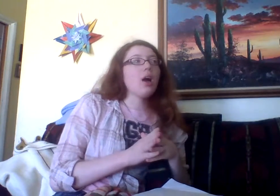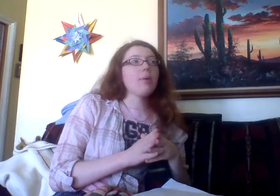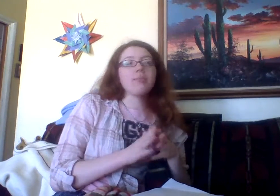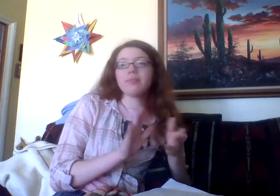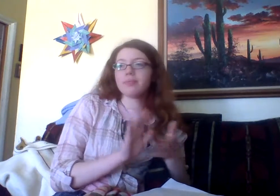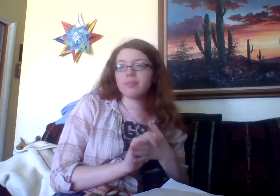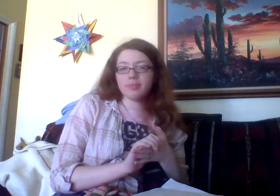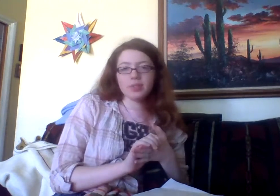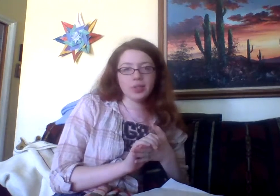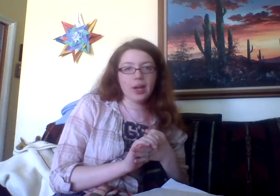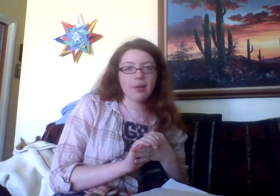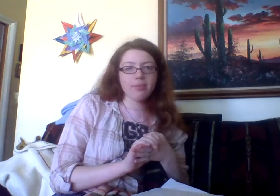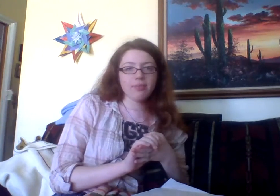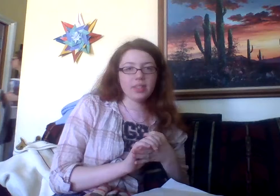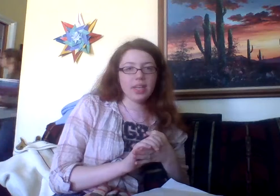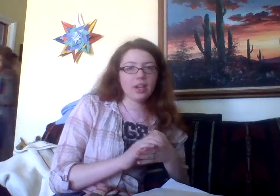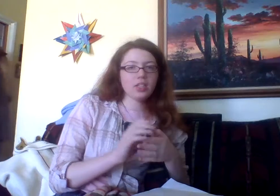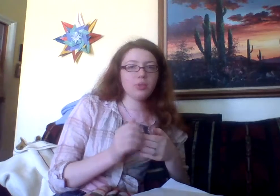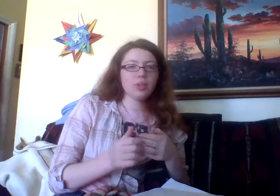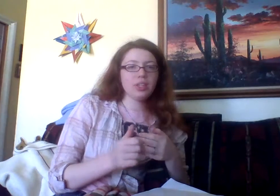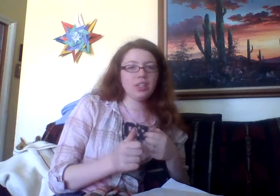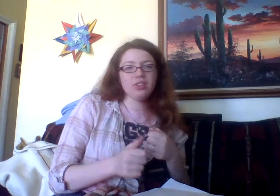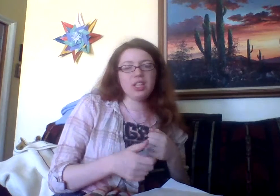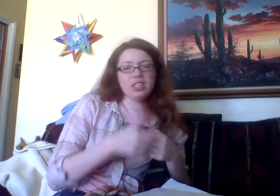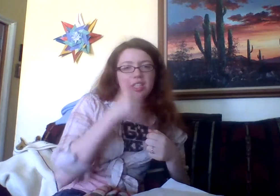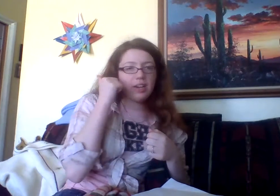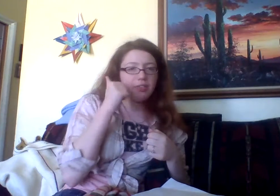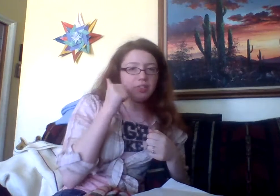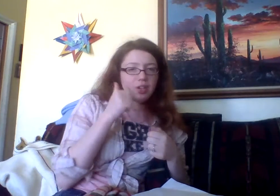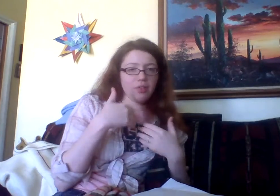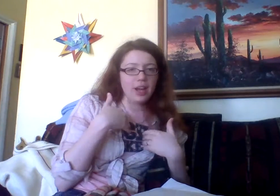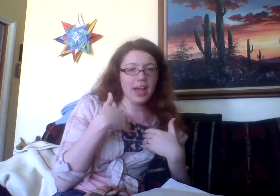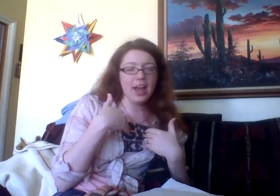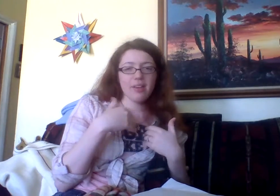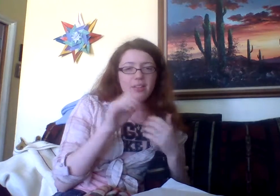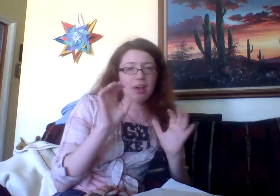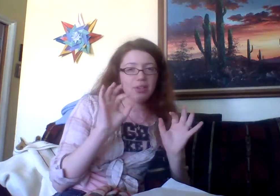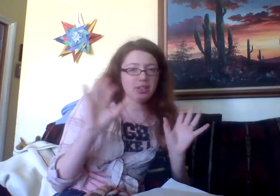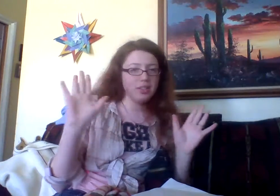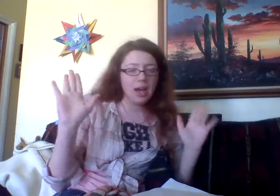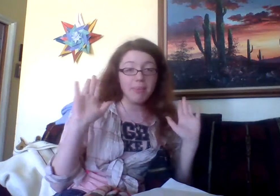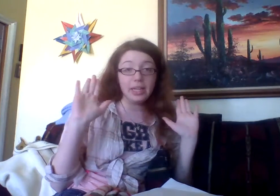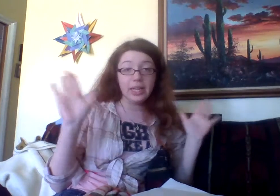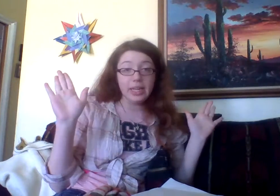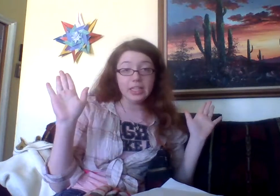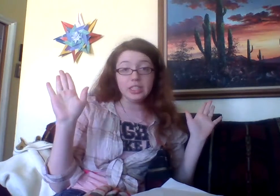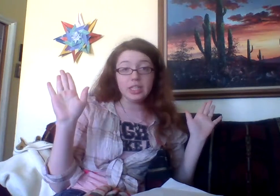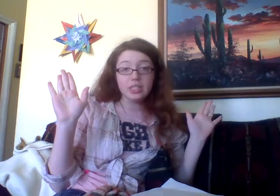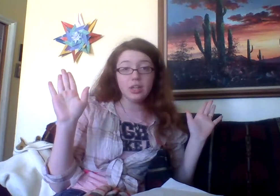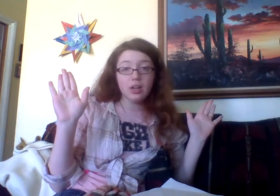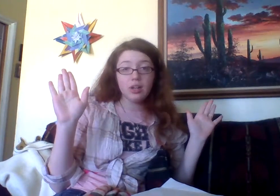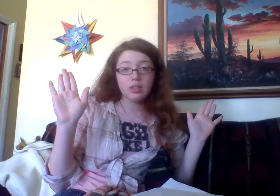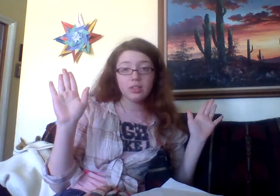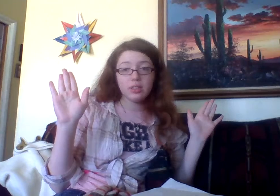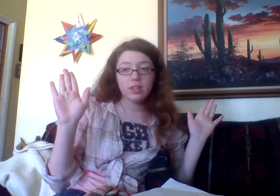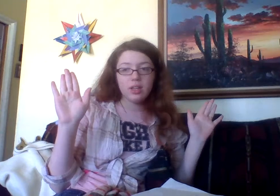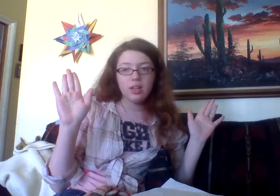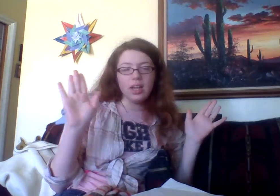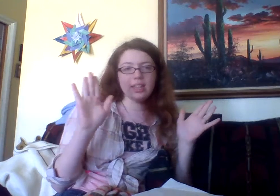Um, so yeah. Yeah, you also wouldn't use this sign for don't have. That would not make any sense at all.